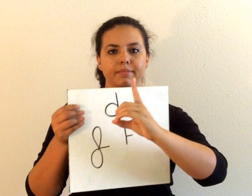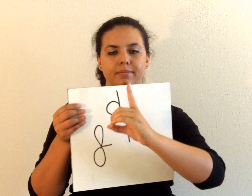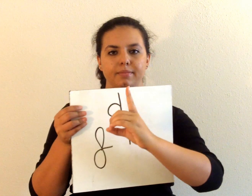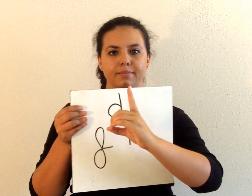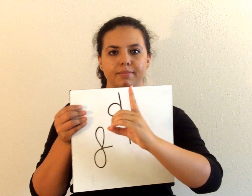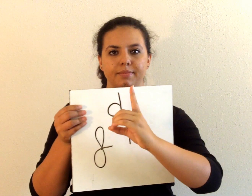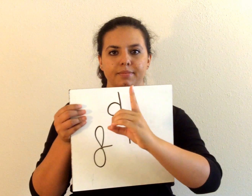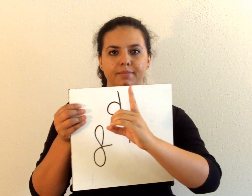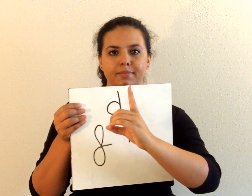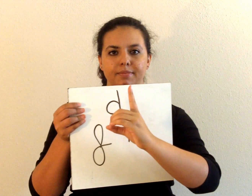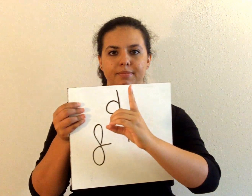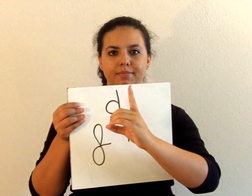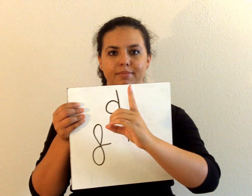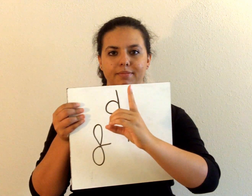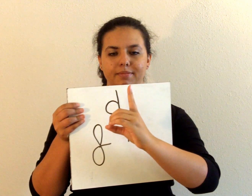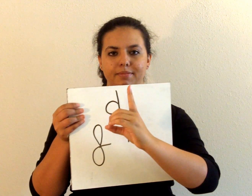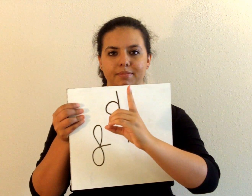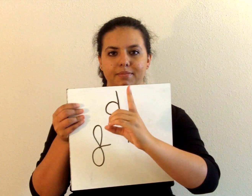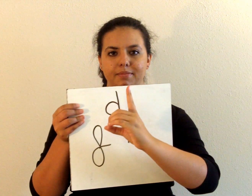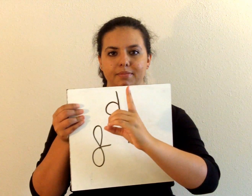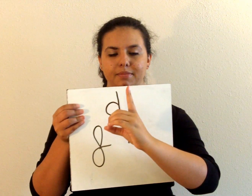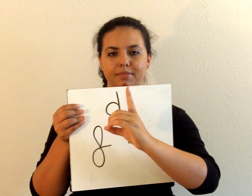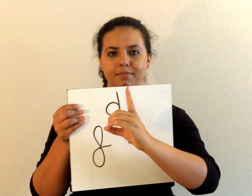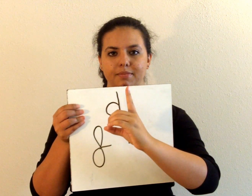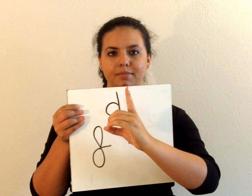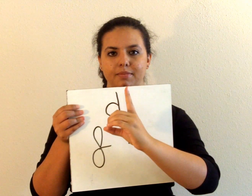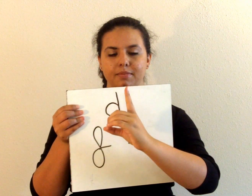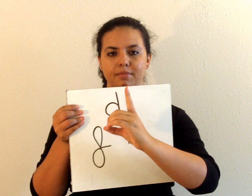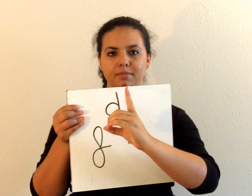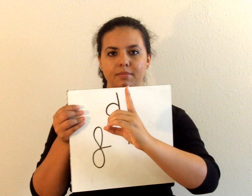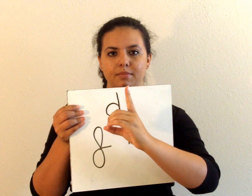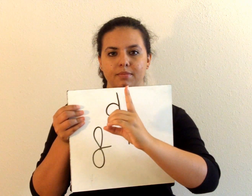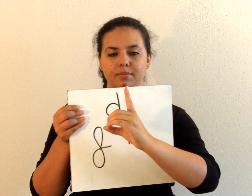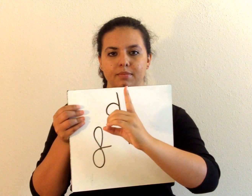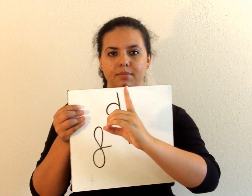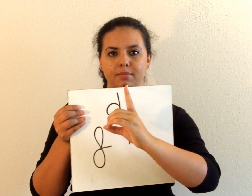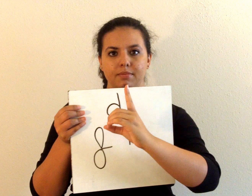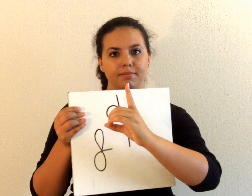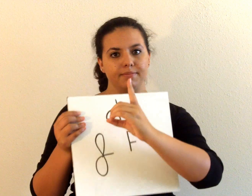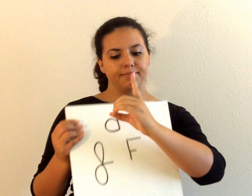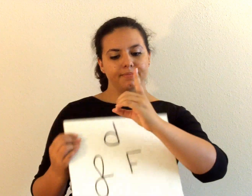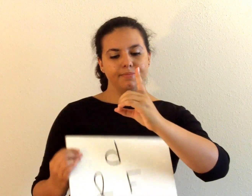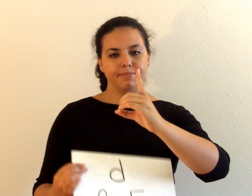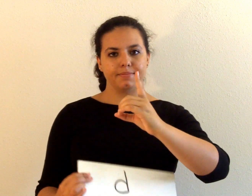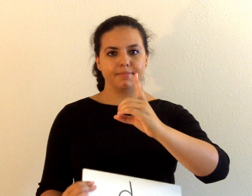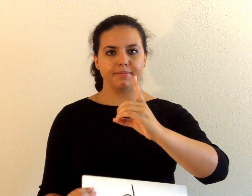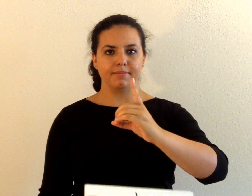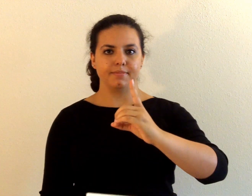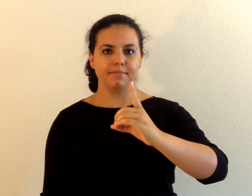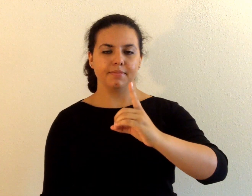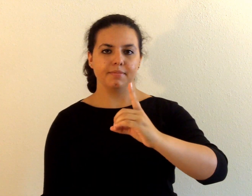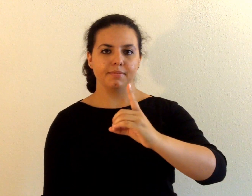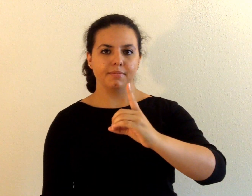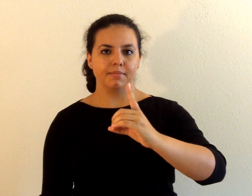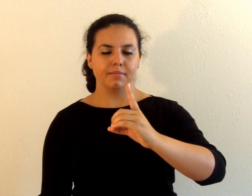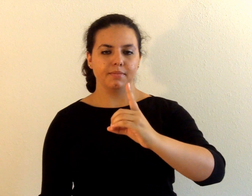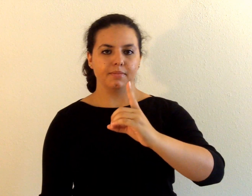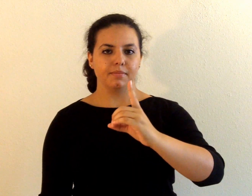Can you see the D? A lot of people don't see that. Other people are like, well, yeah, what else is it? It's a